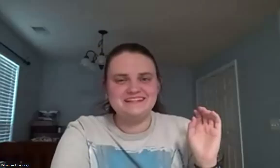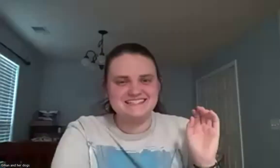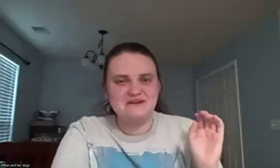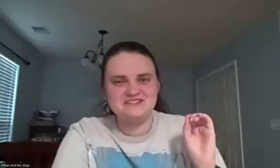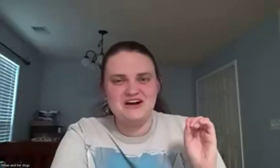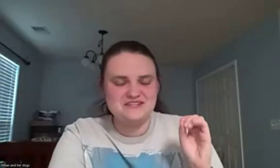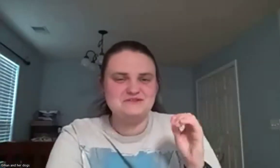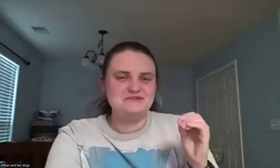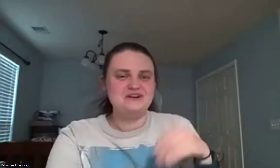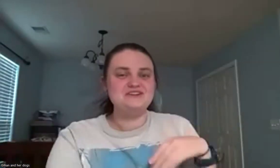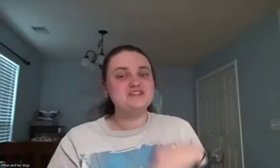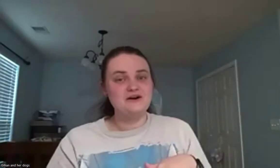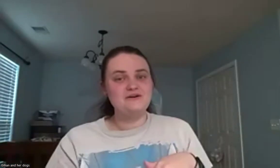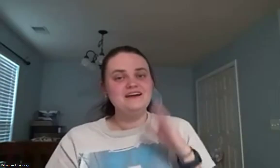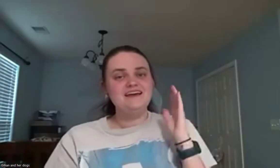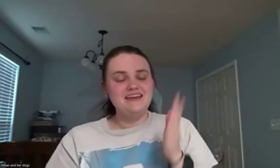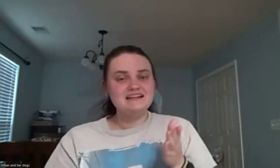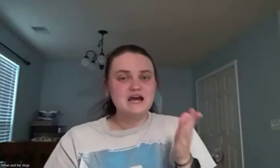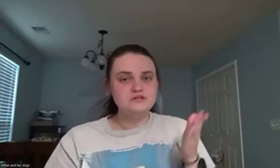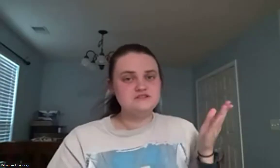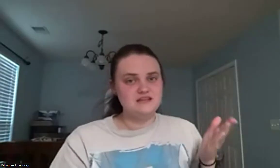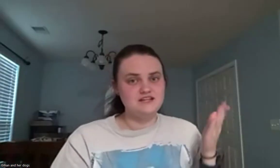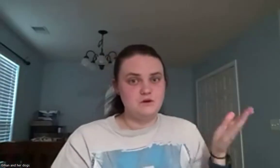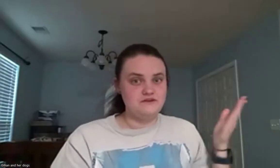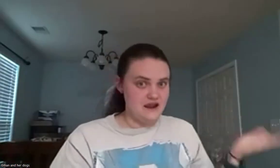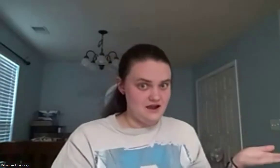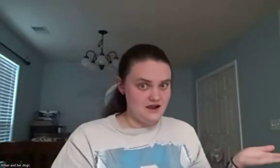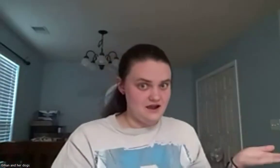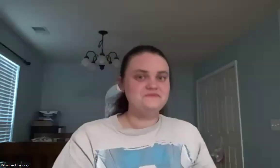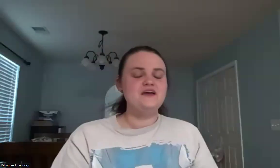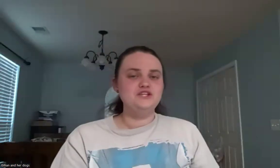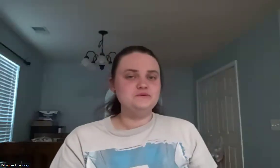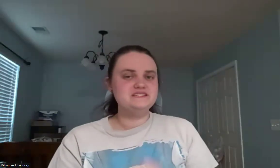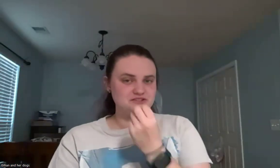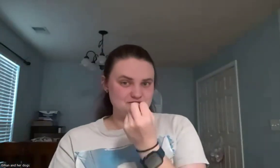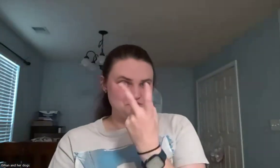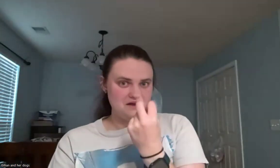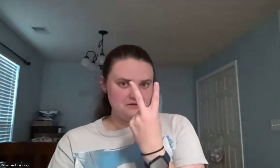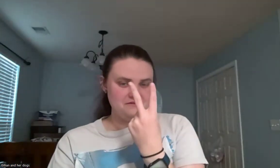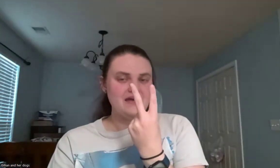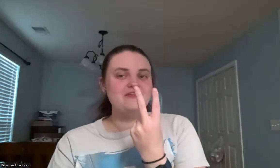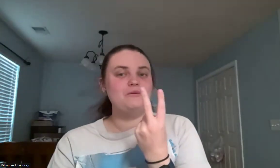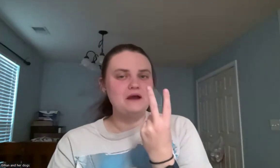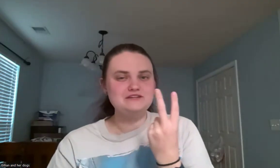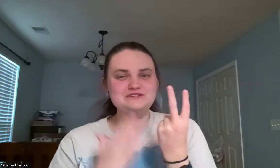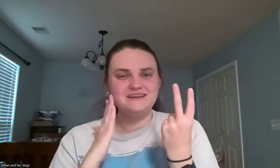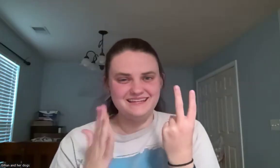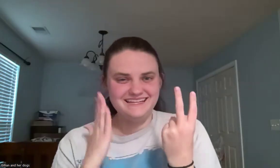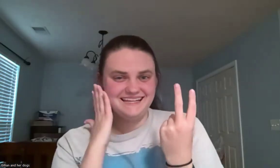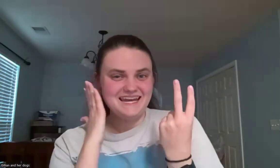excited when I taught this before. So he asked, how would you say 12 and a half? You would still do 12, and then the way you do any